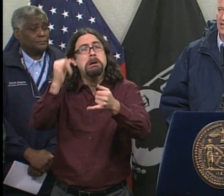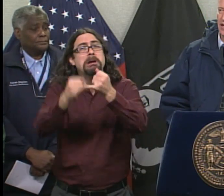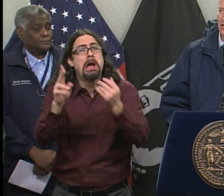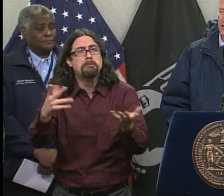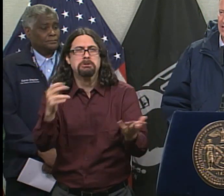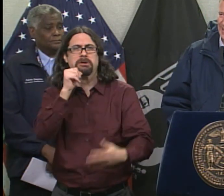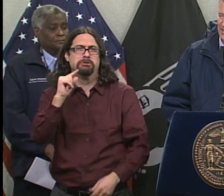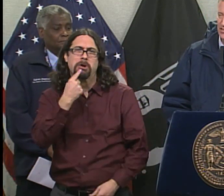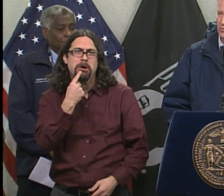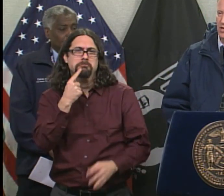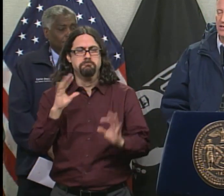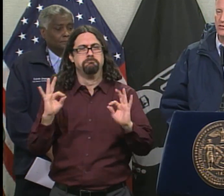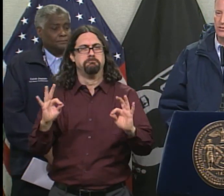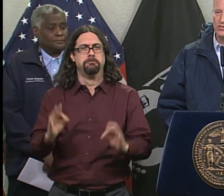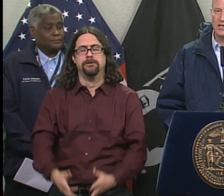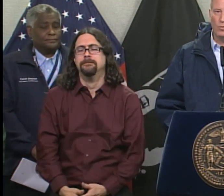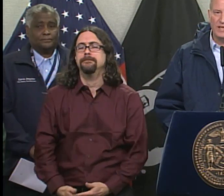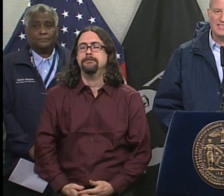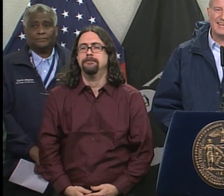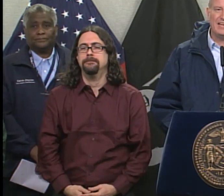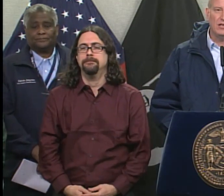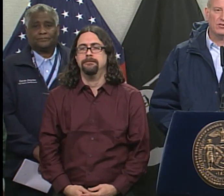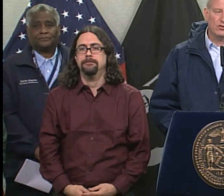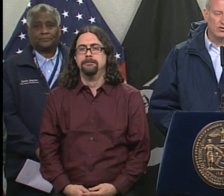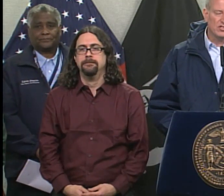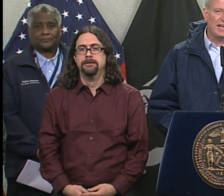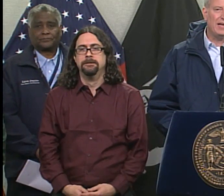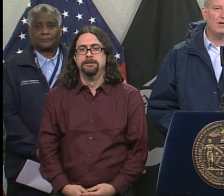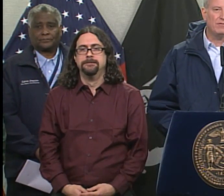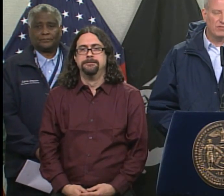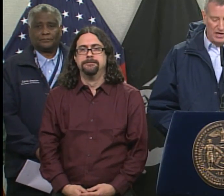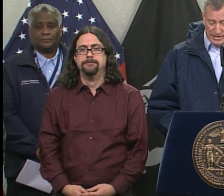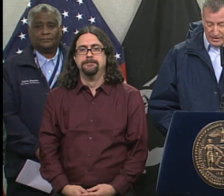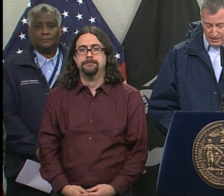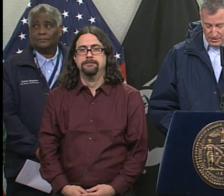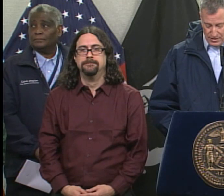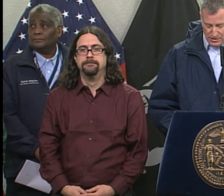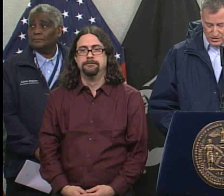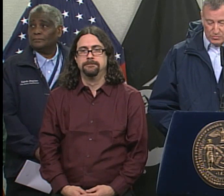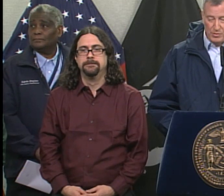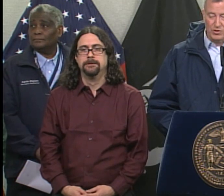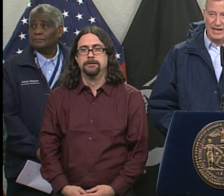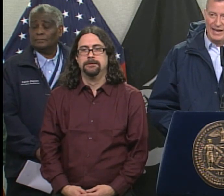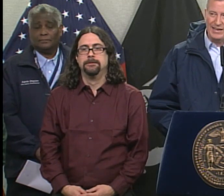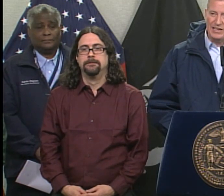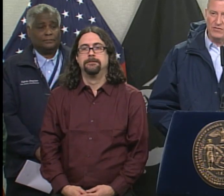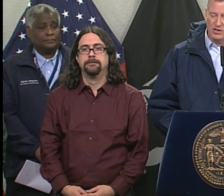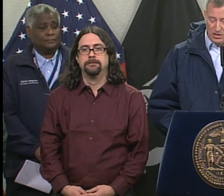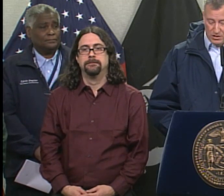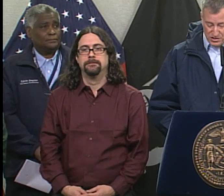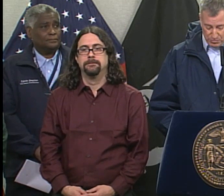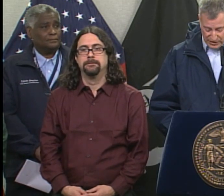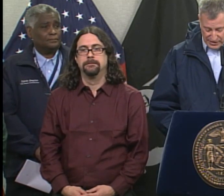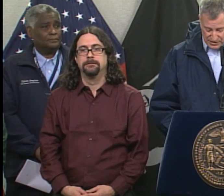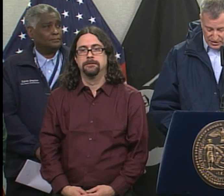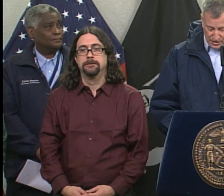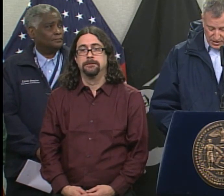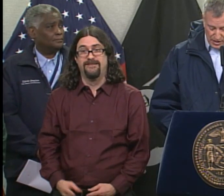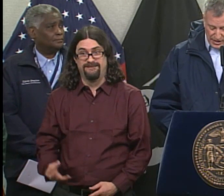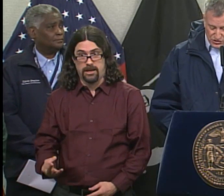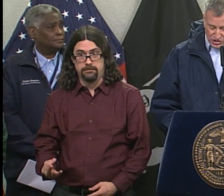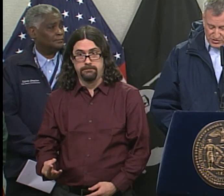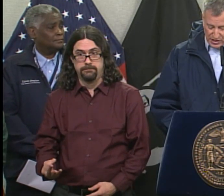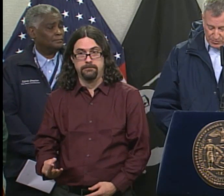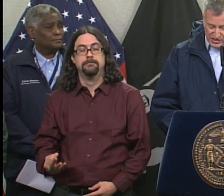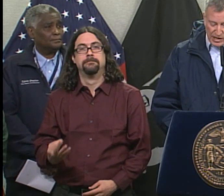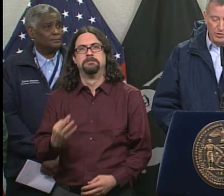alternate side canceled Monday, Tuesday, Wednesday, Thursday, Friday. so people can leave their cars in place.